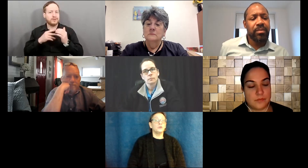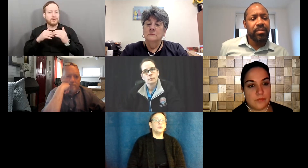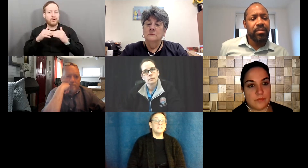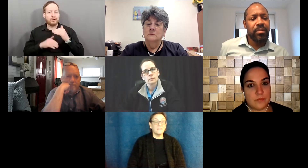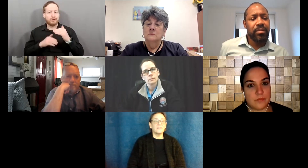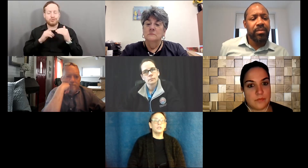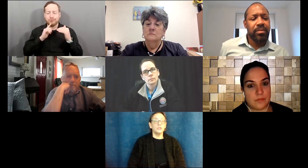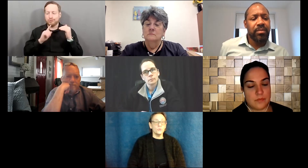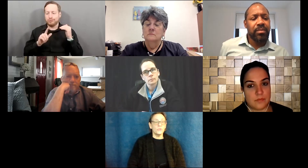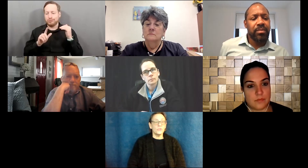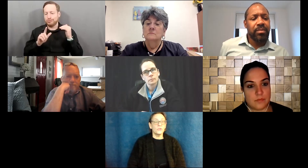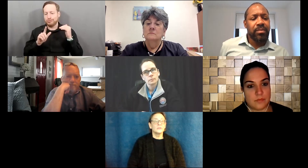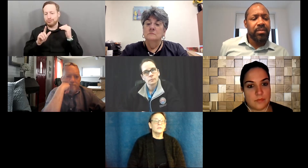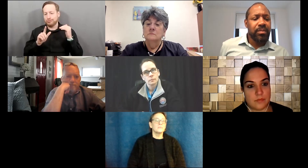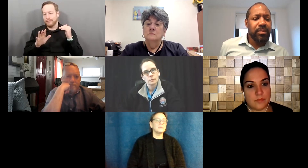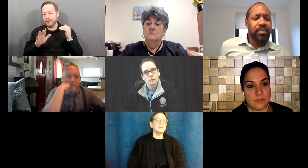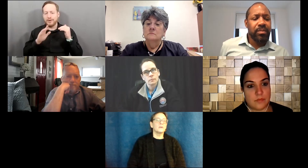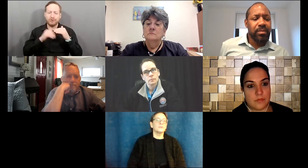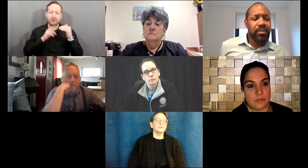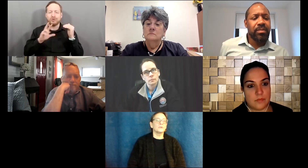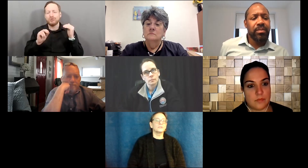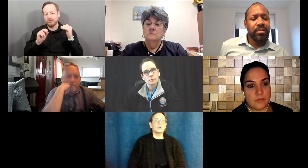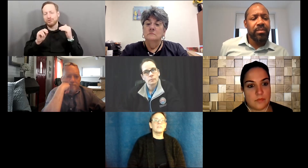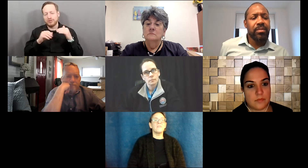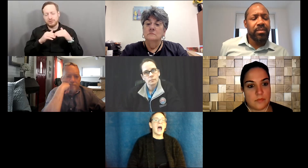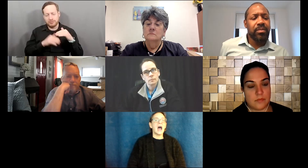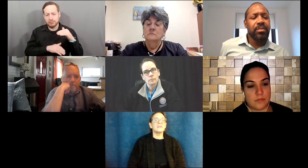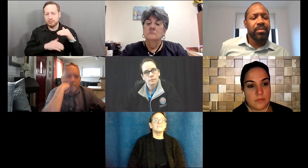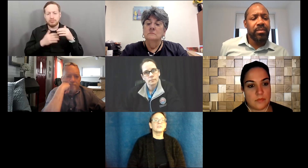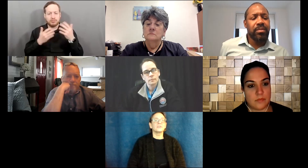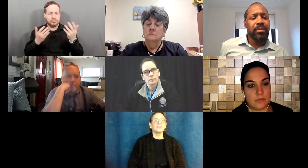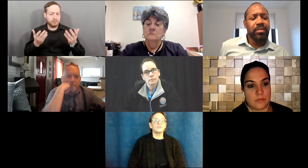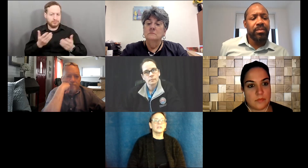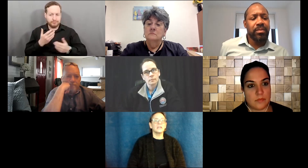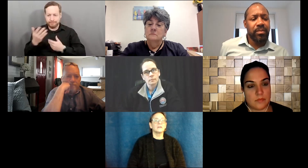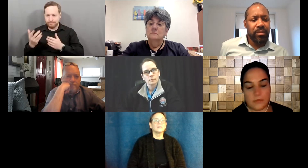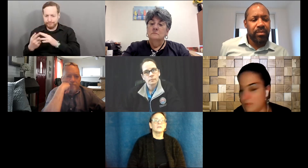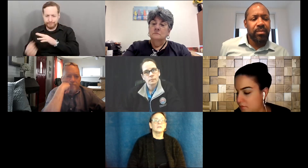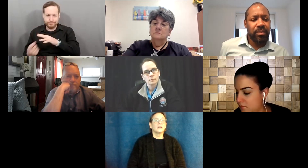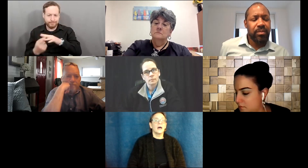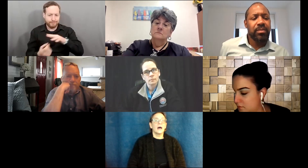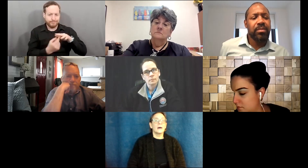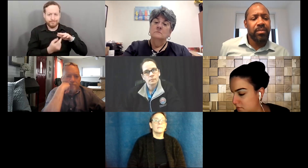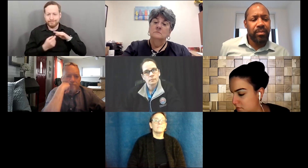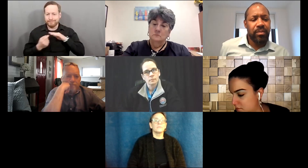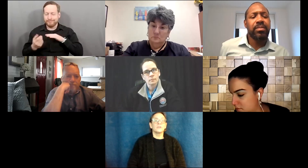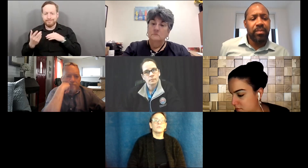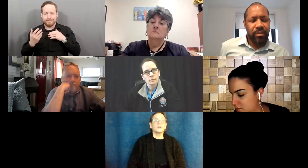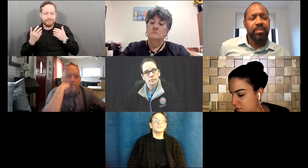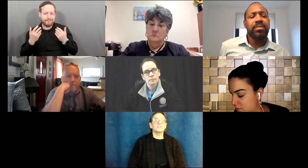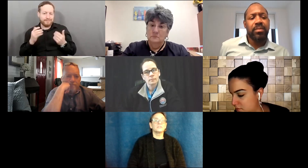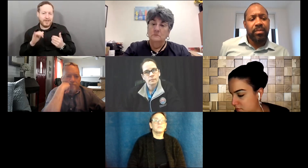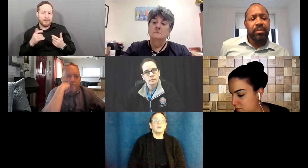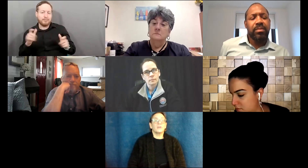deaf youth, maybe under 25 or 30, you know,